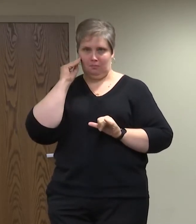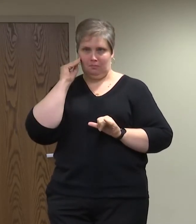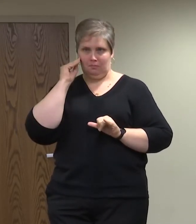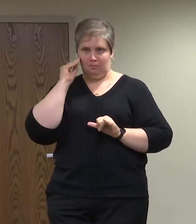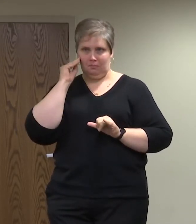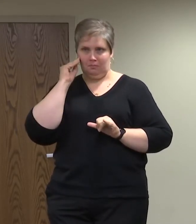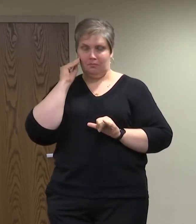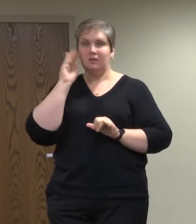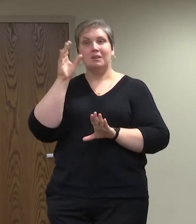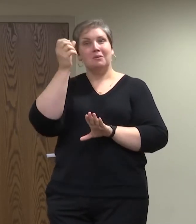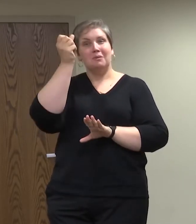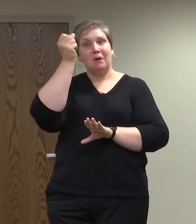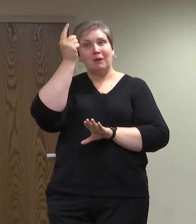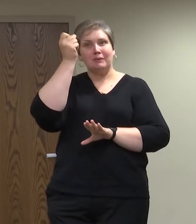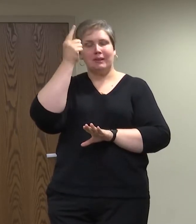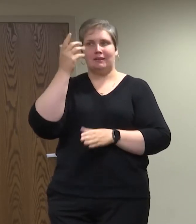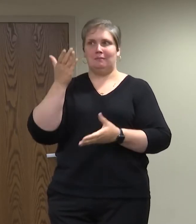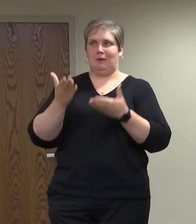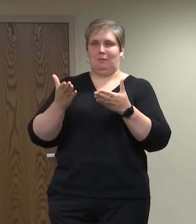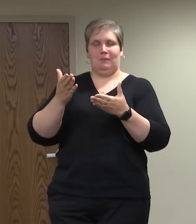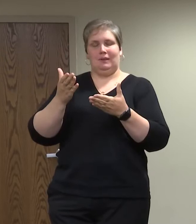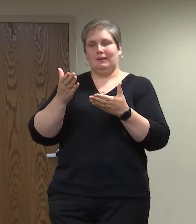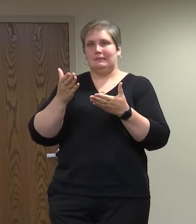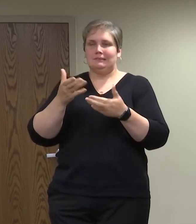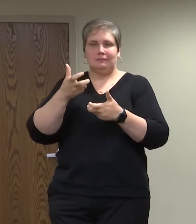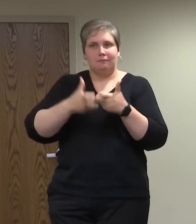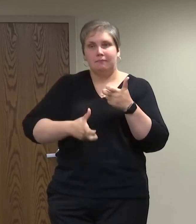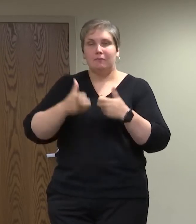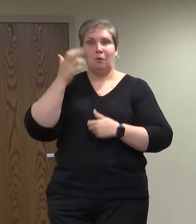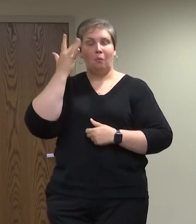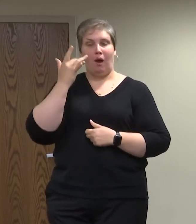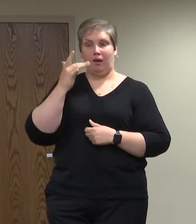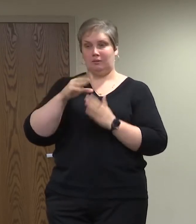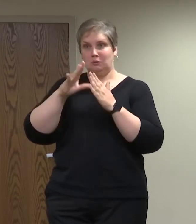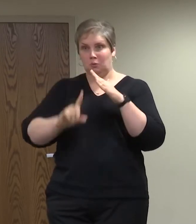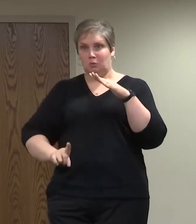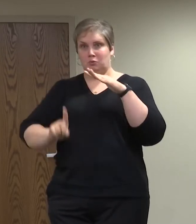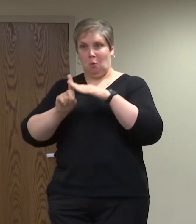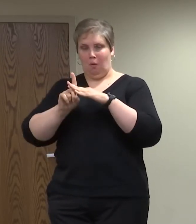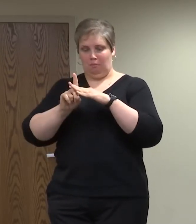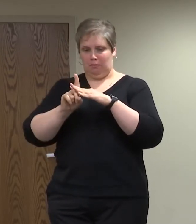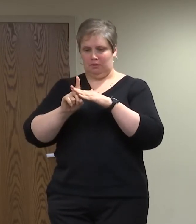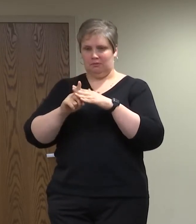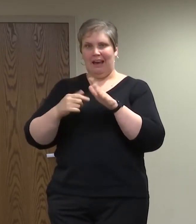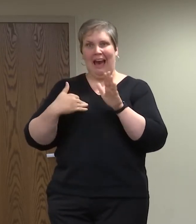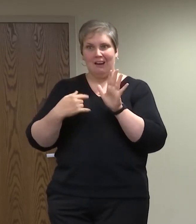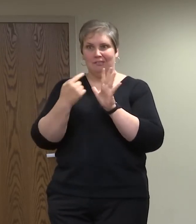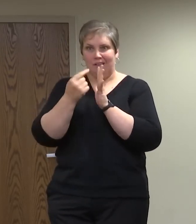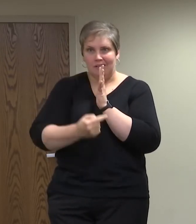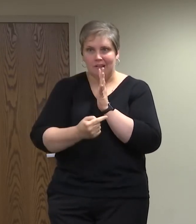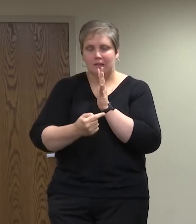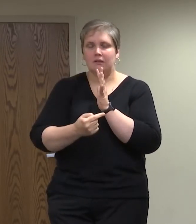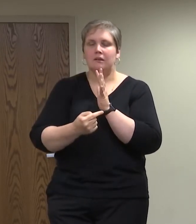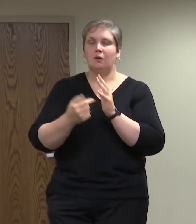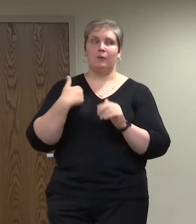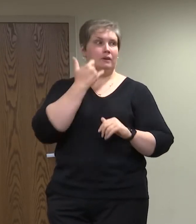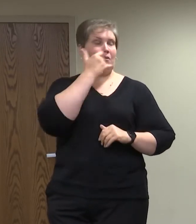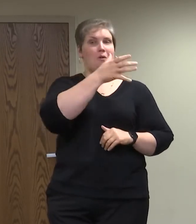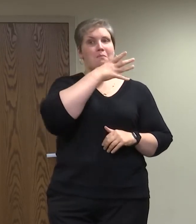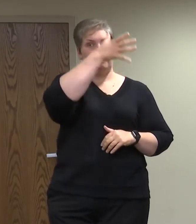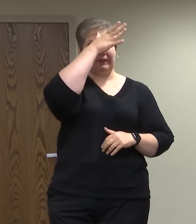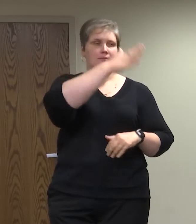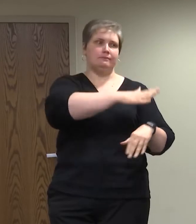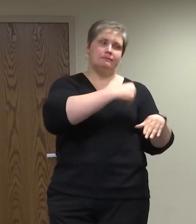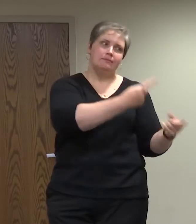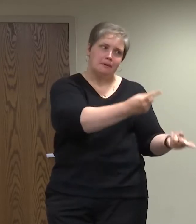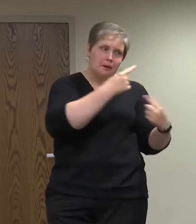may be called to pick up your child at school because they're exhibiting one of the symptoms. And until we can rule out that it's COVID-19, we